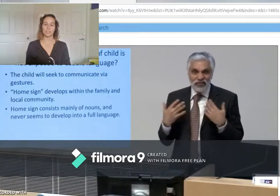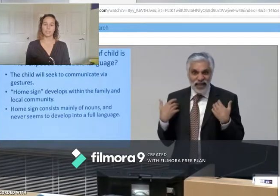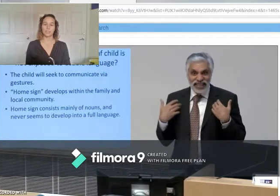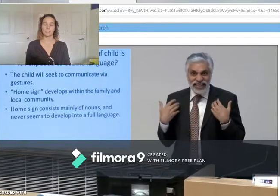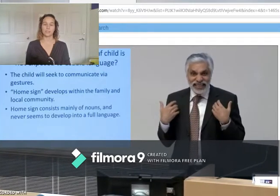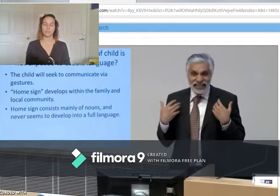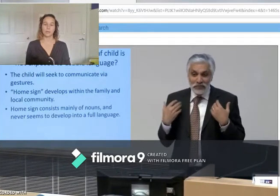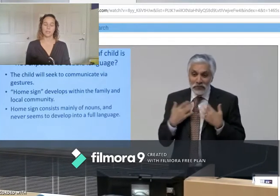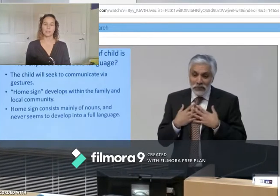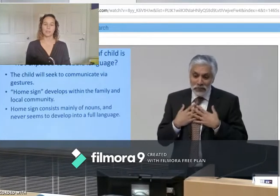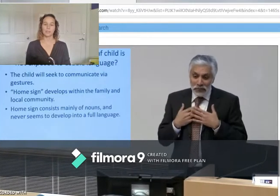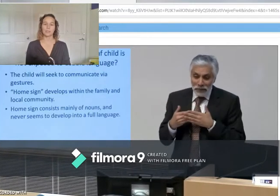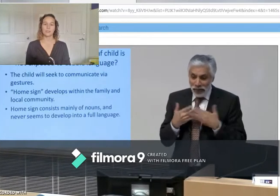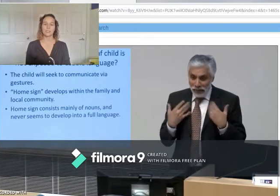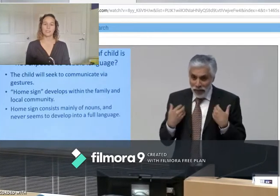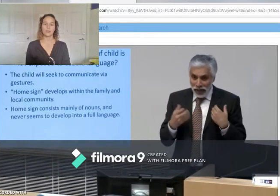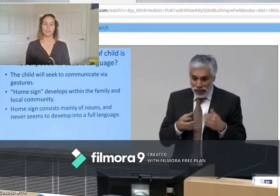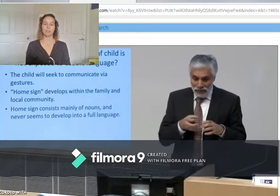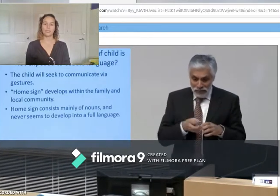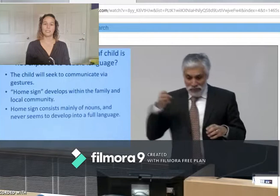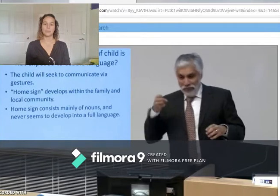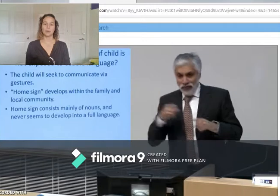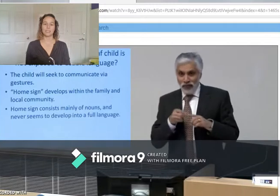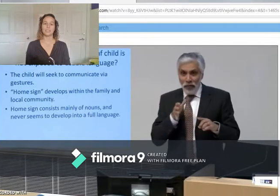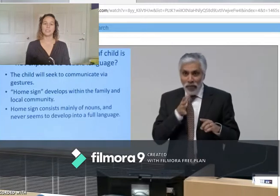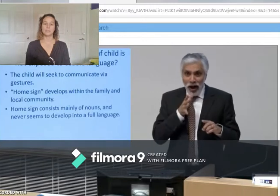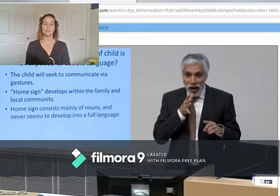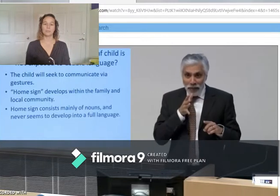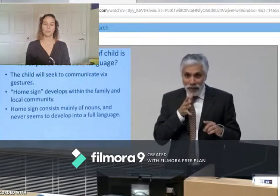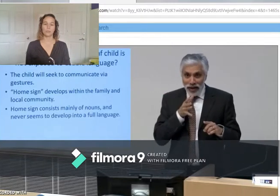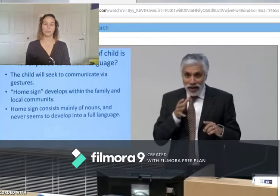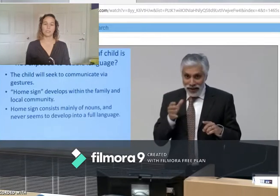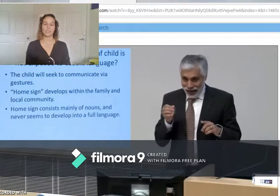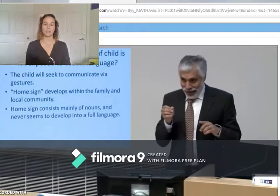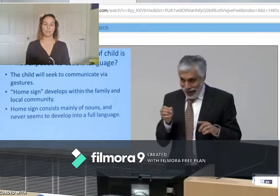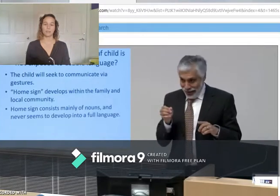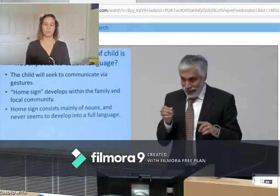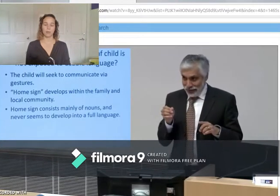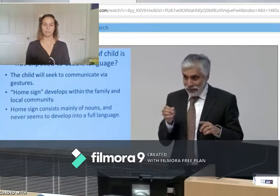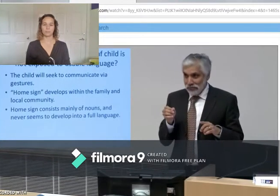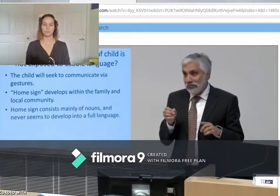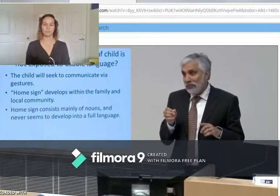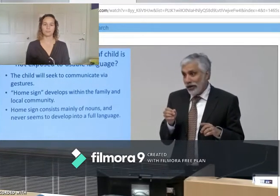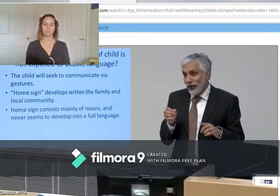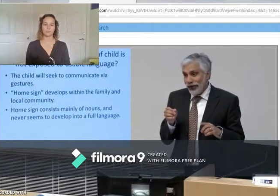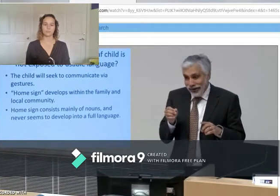awful experiment tested on Reese's monkeys, who were taken away from their